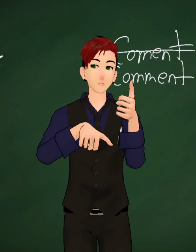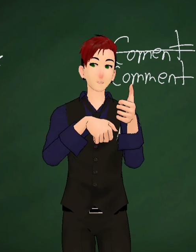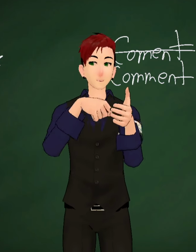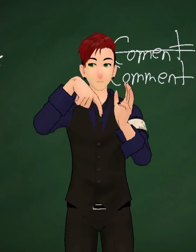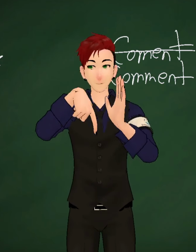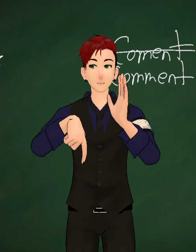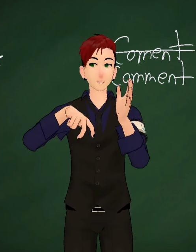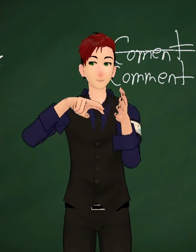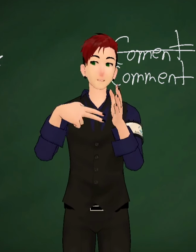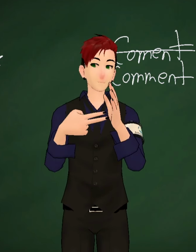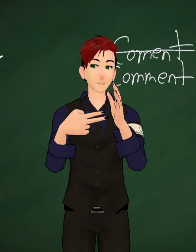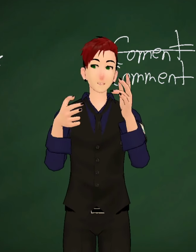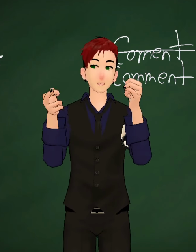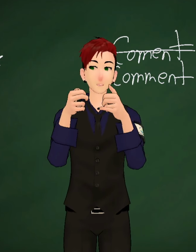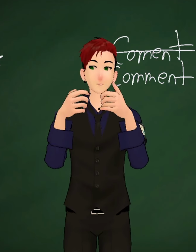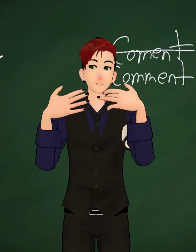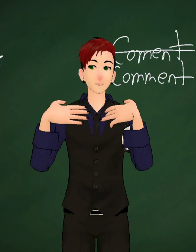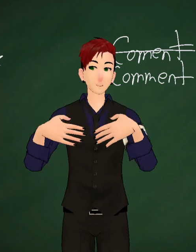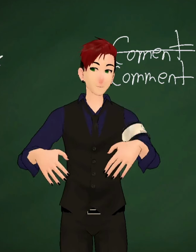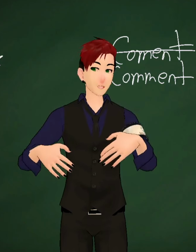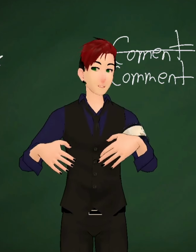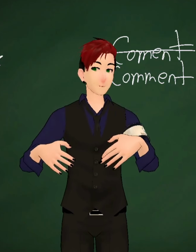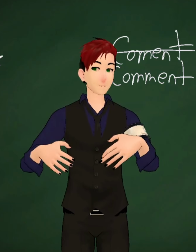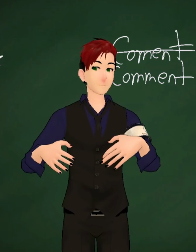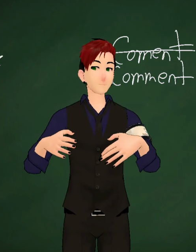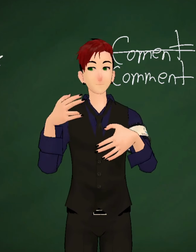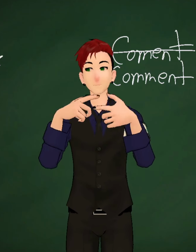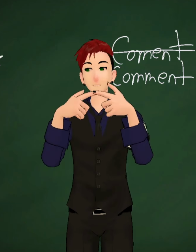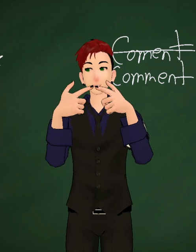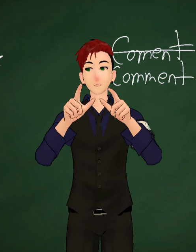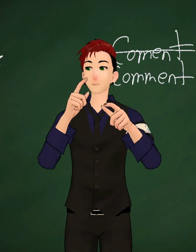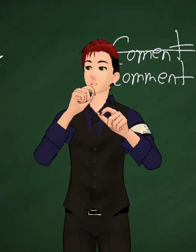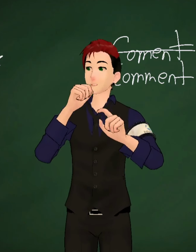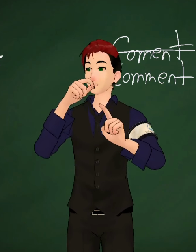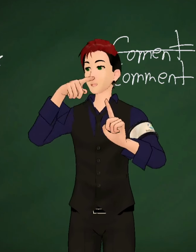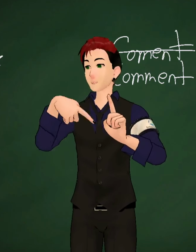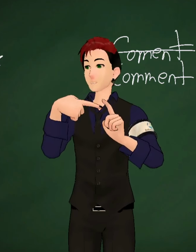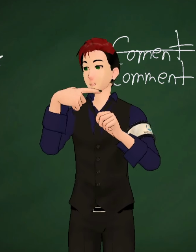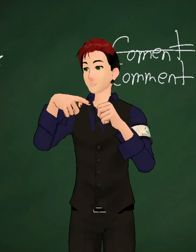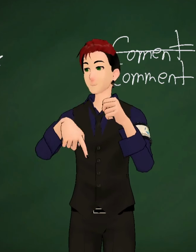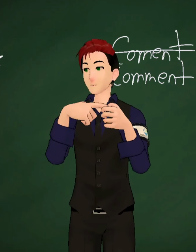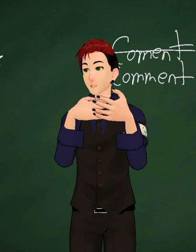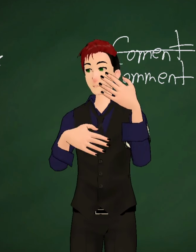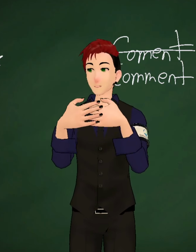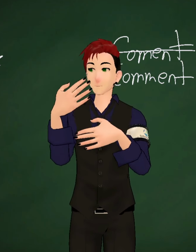more depth of meaning with your body. Sign language is not just about the hands.